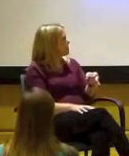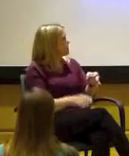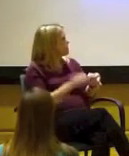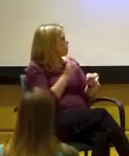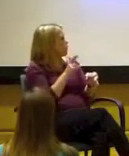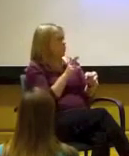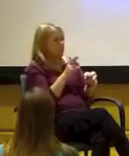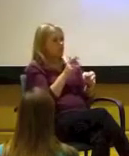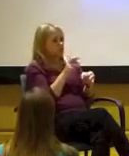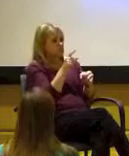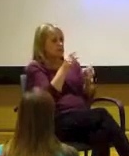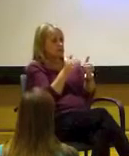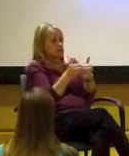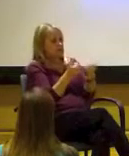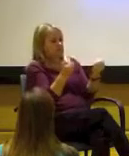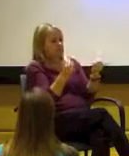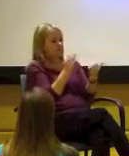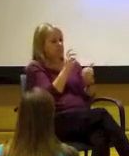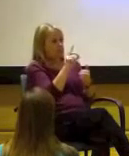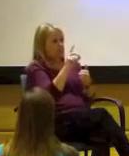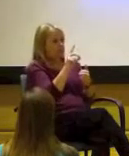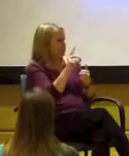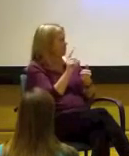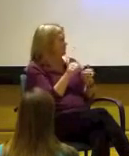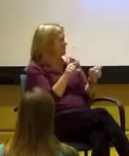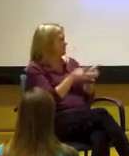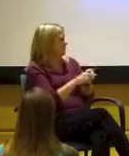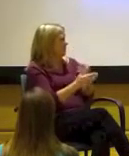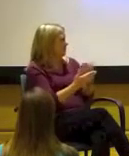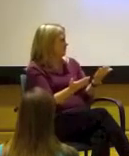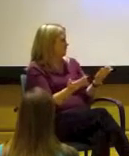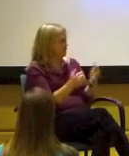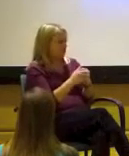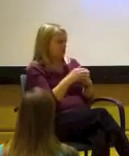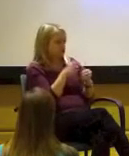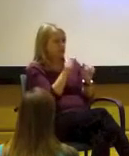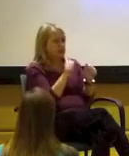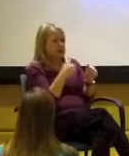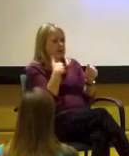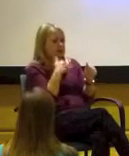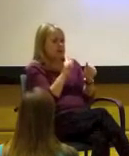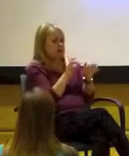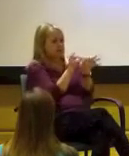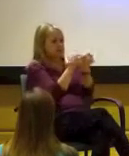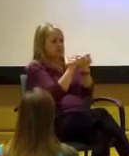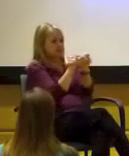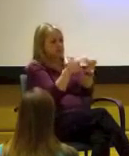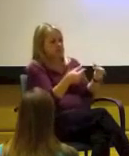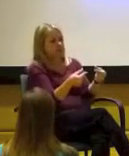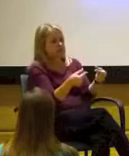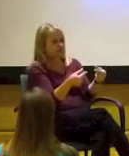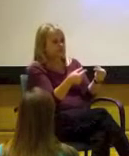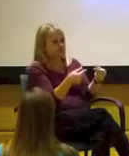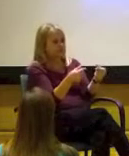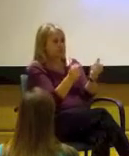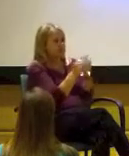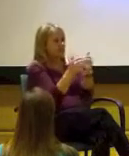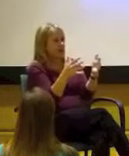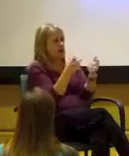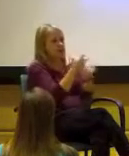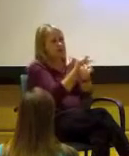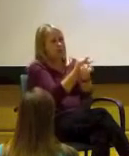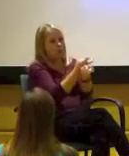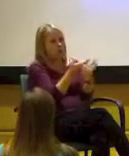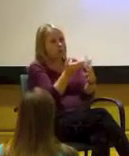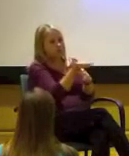Split cord malformation is basically a term for the same thing. You can have the split cord without the obvious bone sticking through